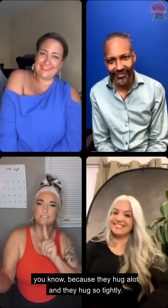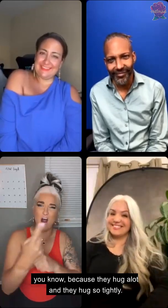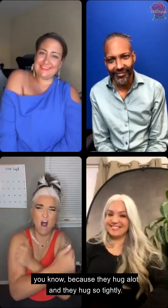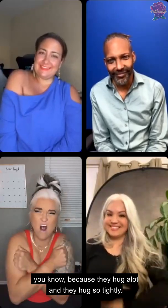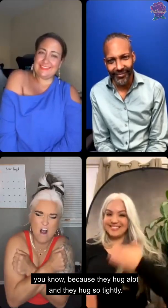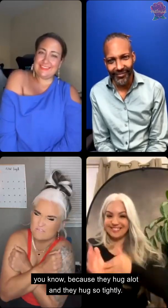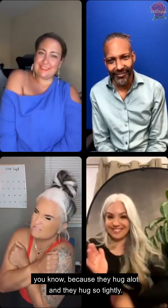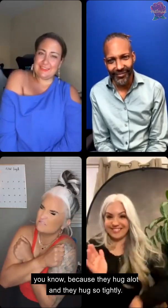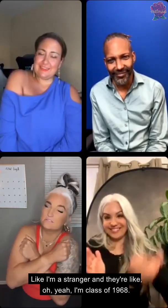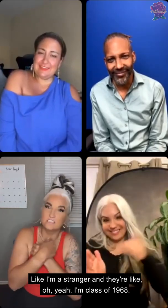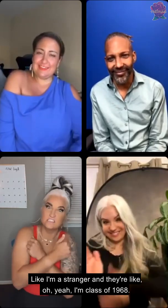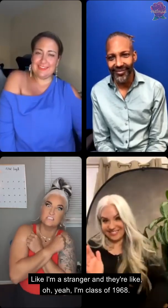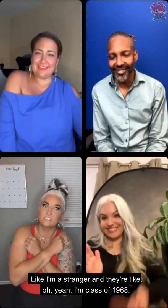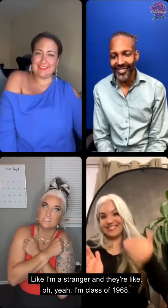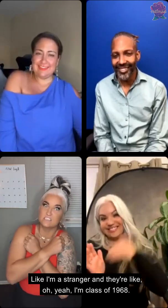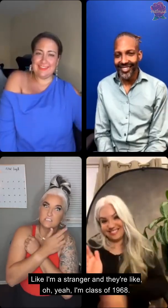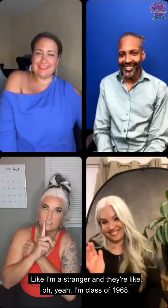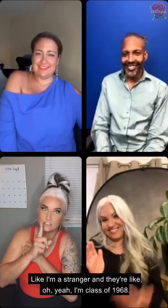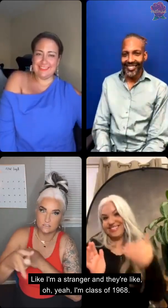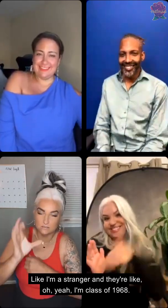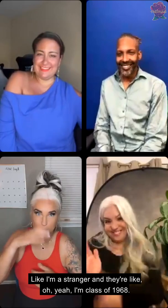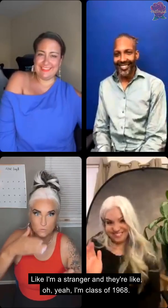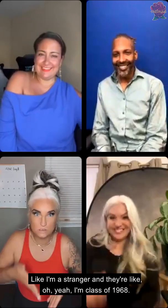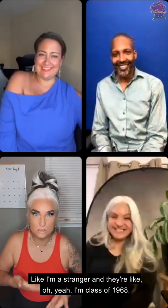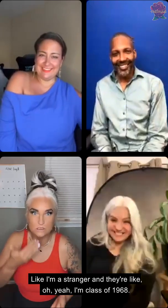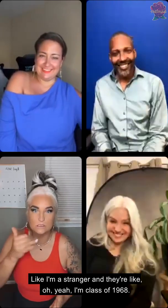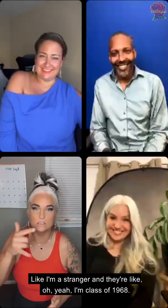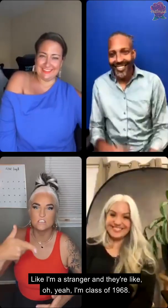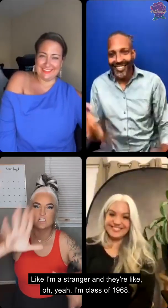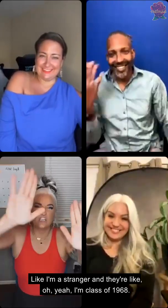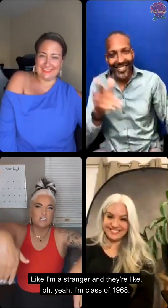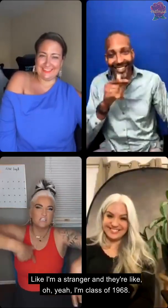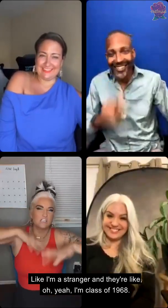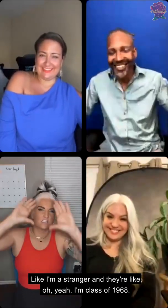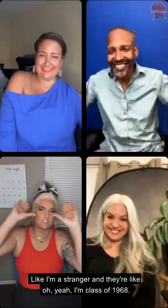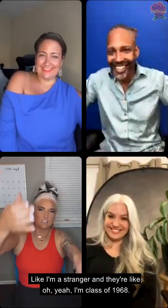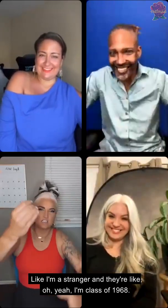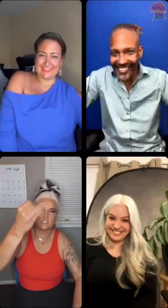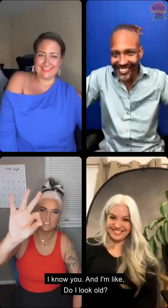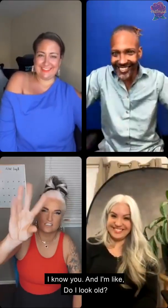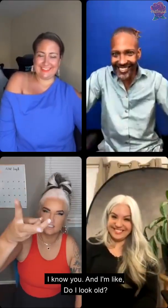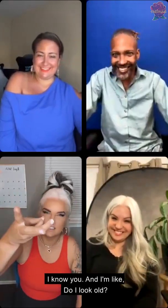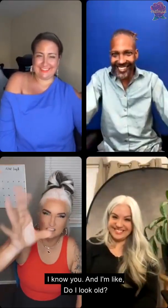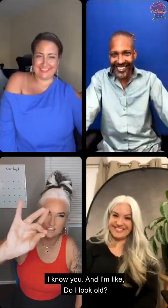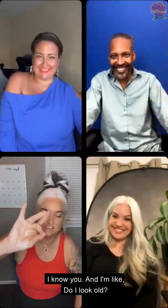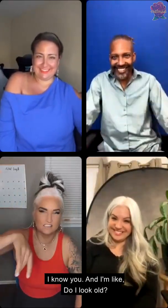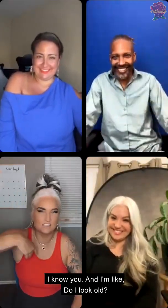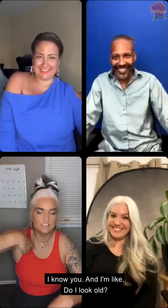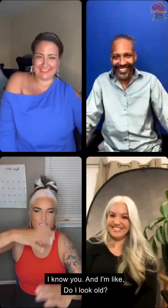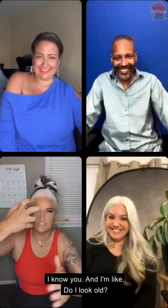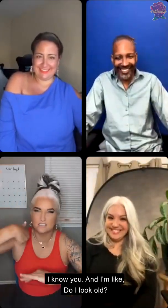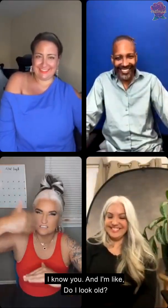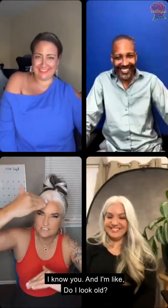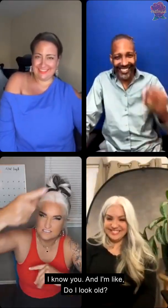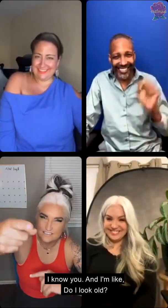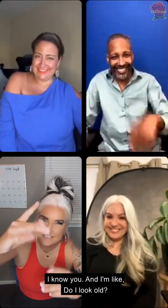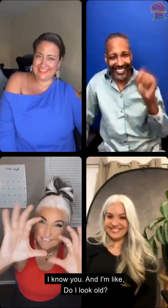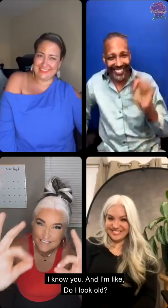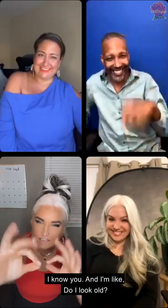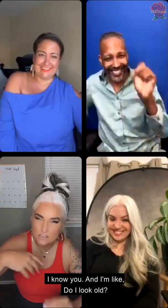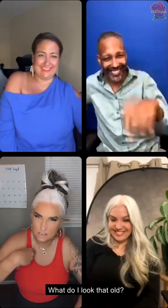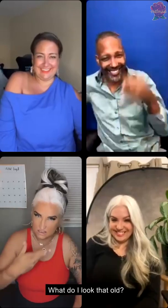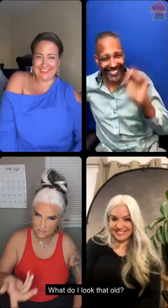hug and they hug so tightly. They like I'm a stranger, and they're like, oh, I'm class of 1968. I know you, and I'm